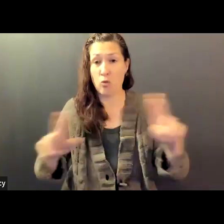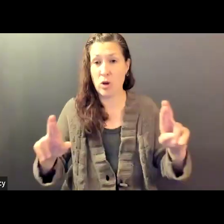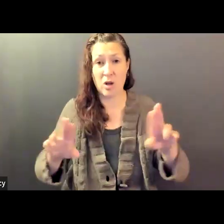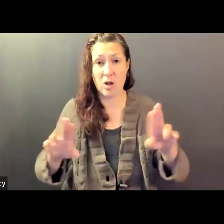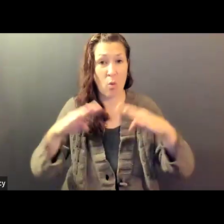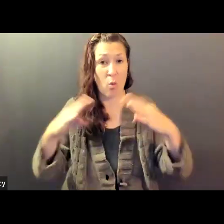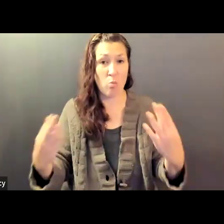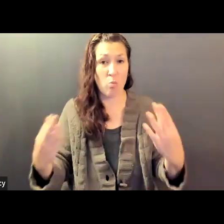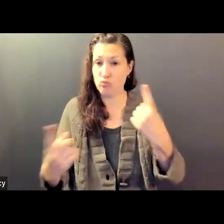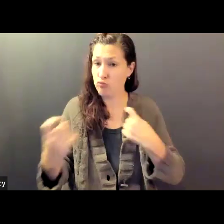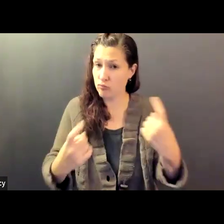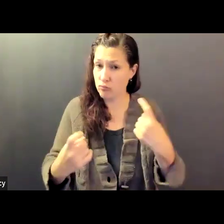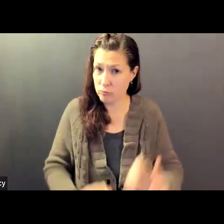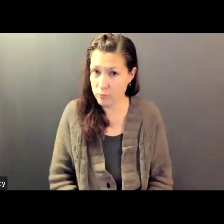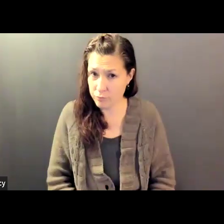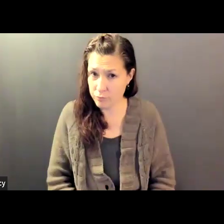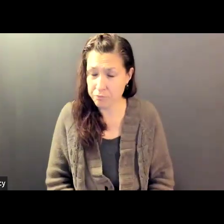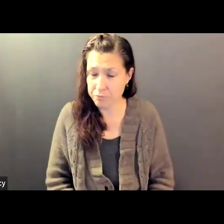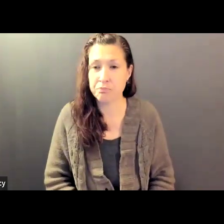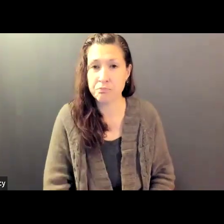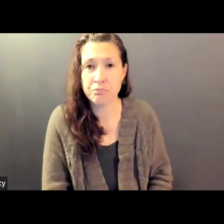committee. Thank you.